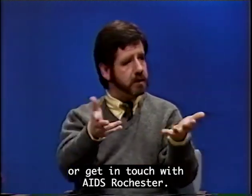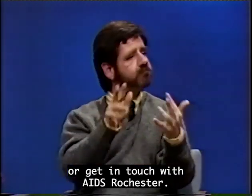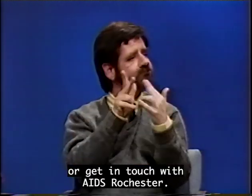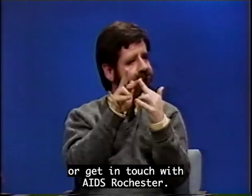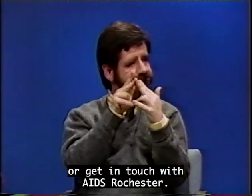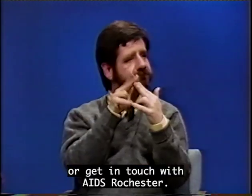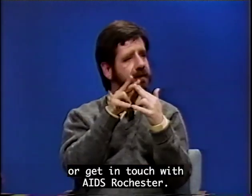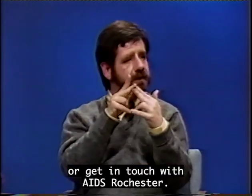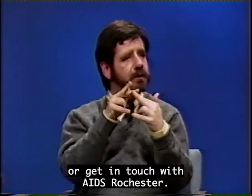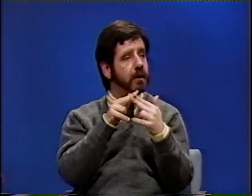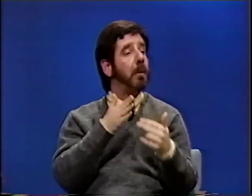AIDS Rochester.